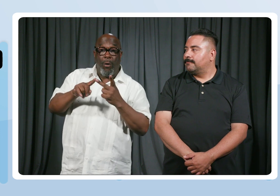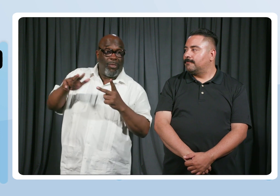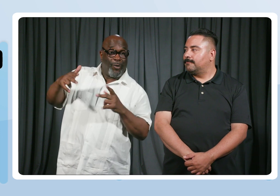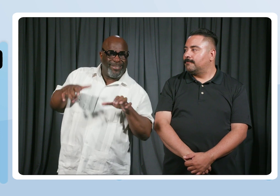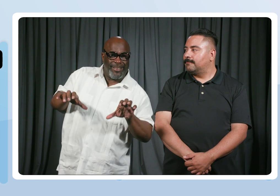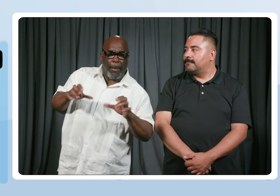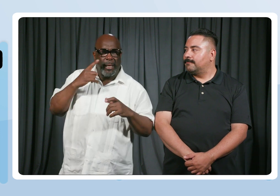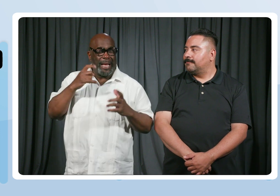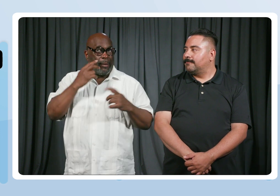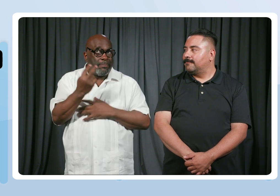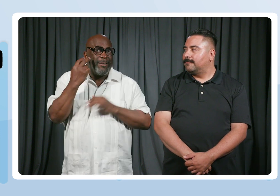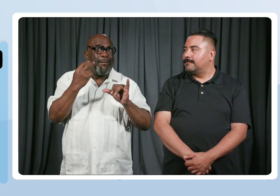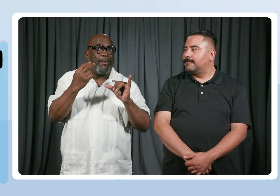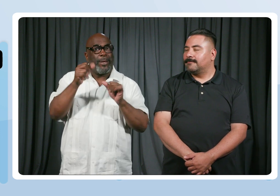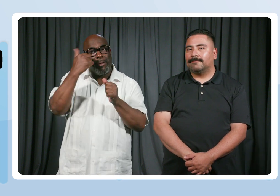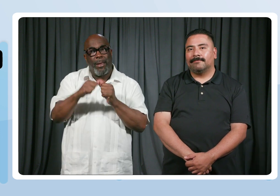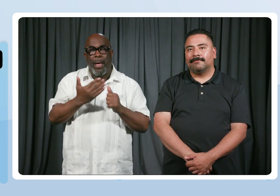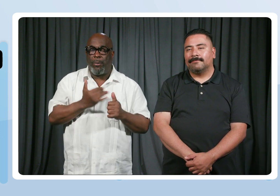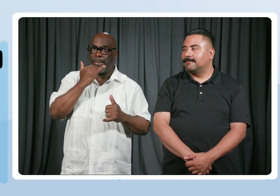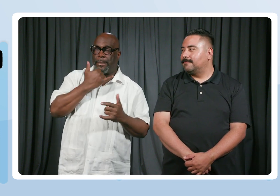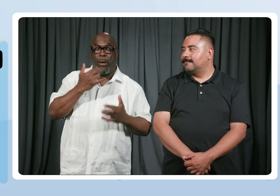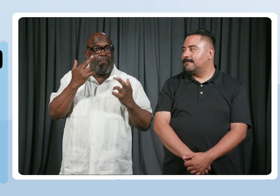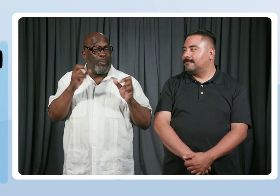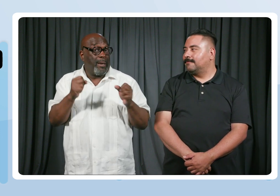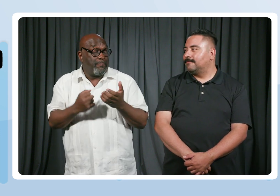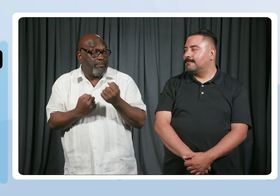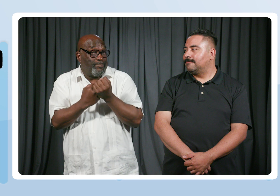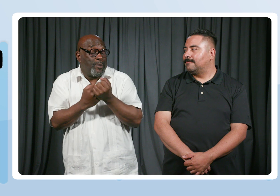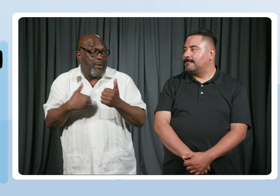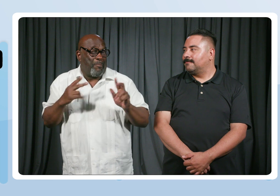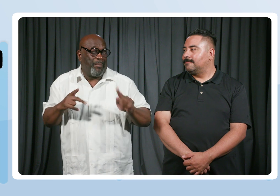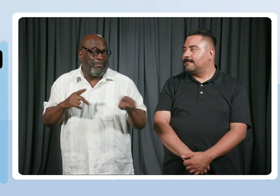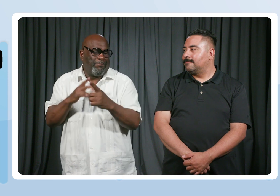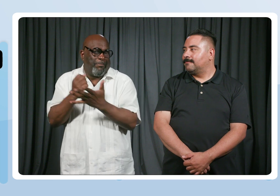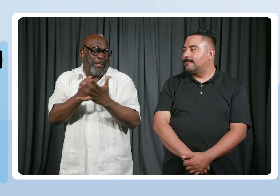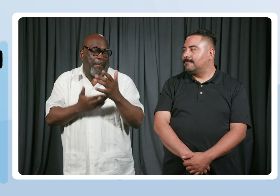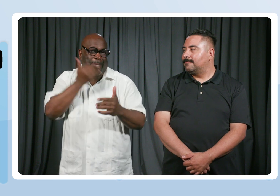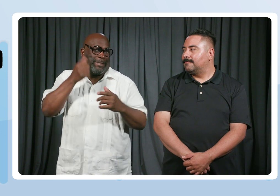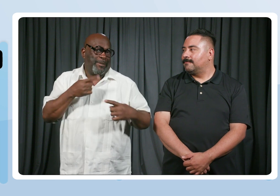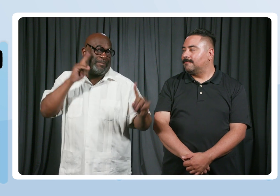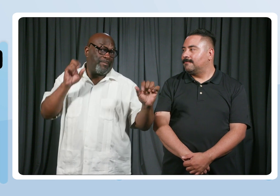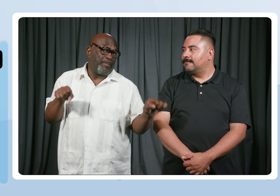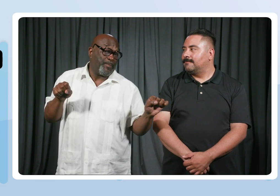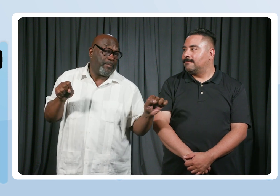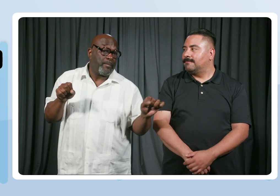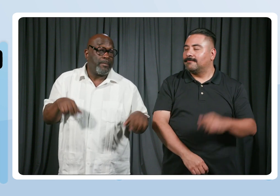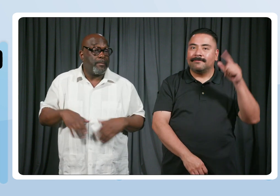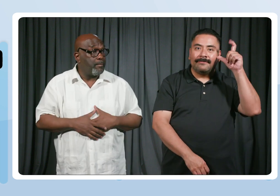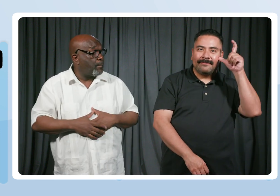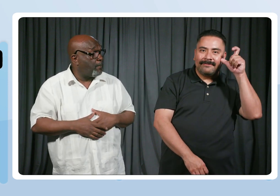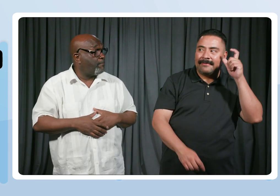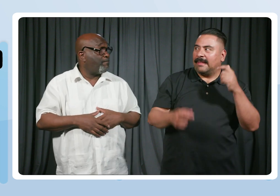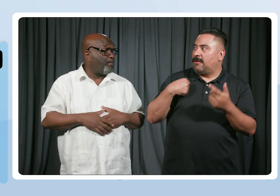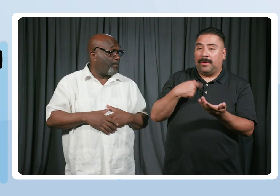own mistakes, we can hopefully empathize and support young people to have the greatest amount of success. We talked earlier on about how